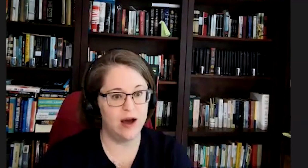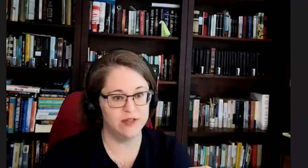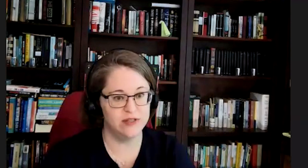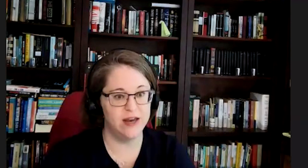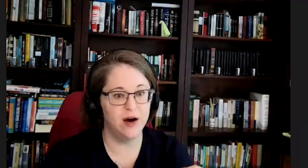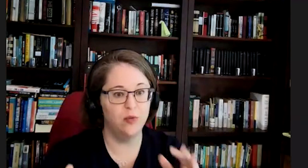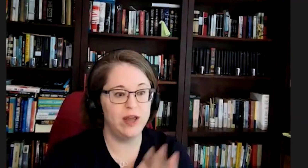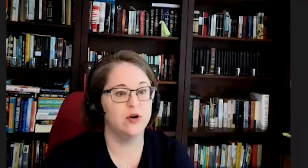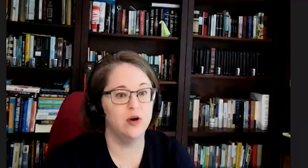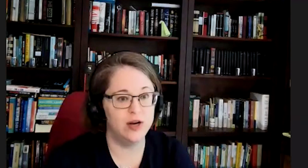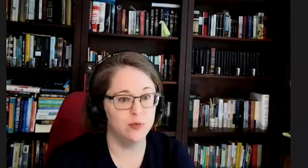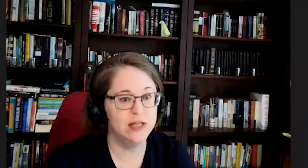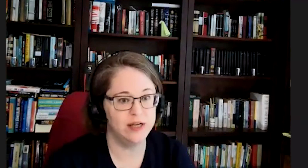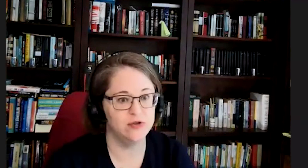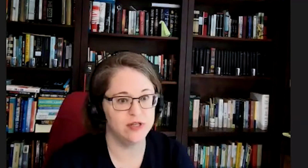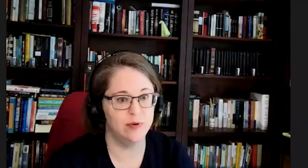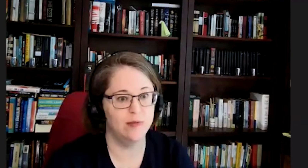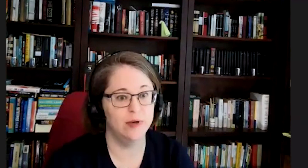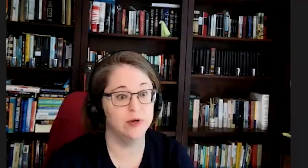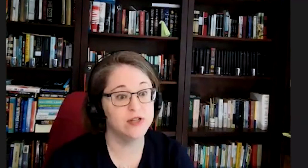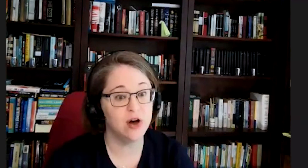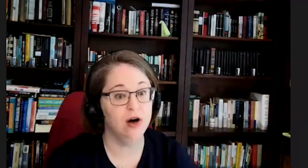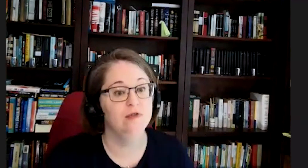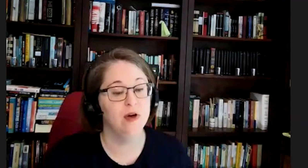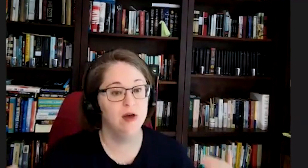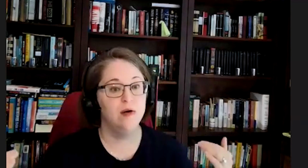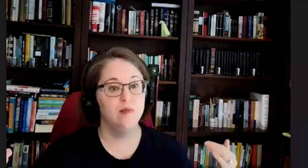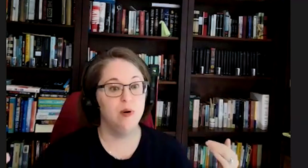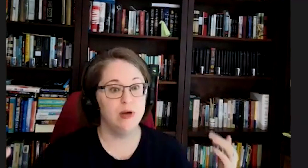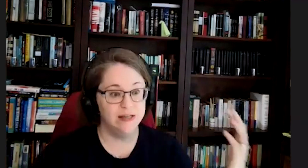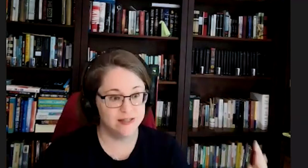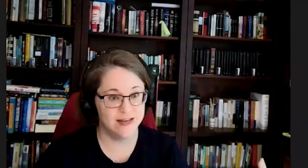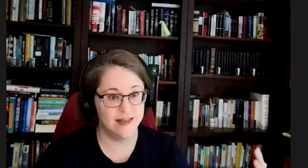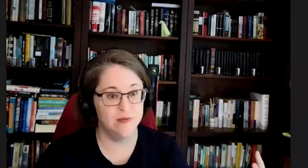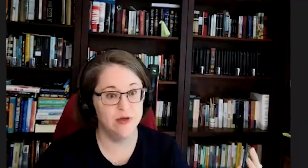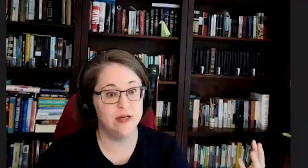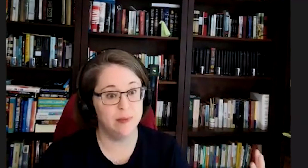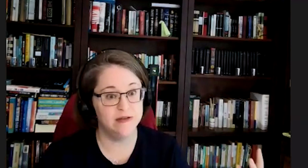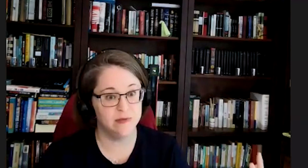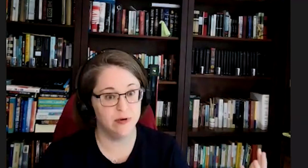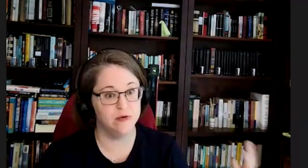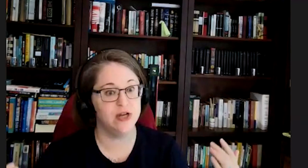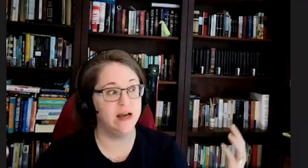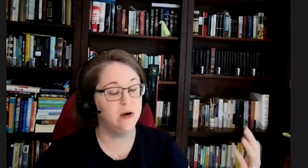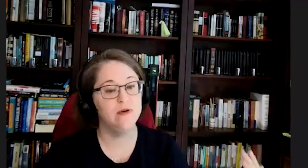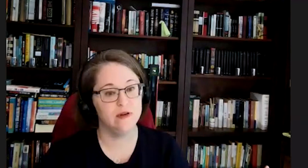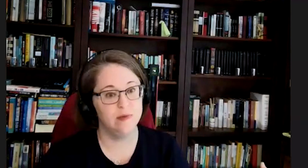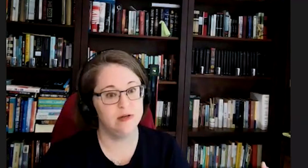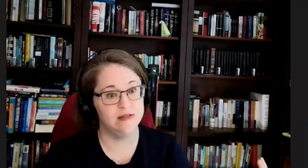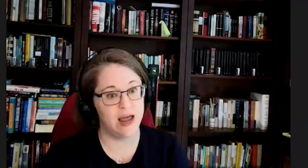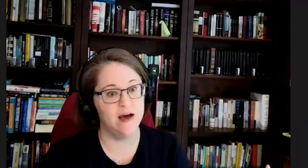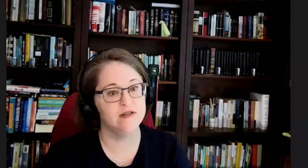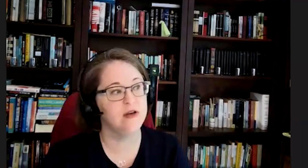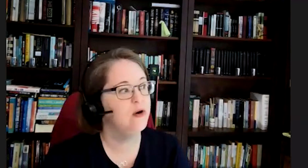see that you have this data, we have a really interesting problem we want to solve, but we need to take that community-based approach and go